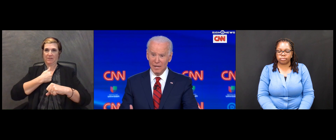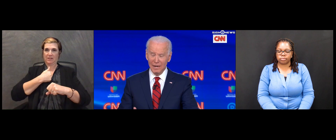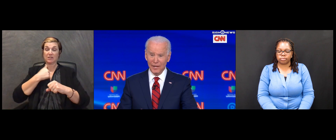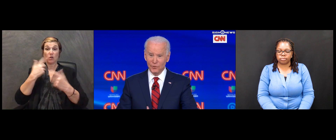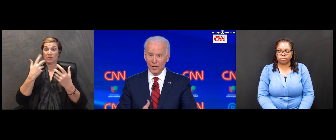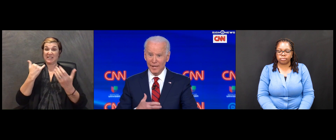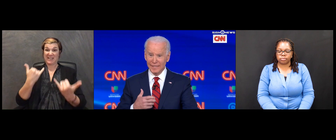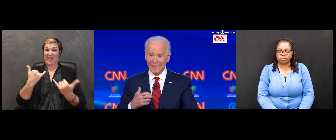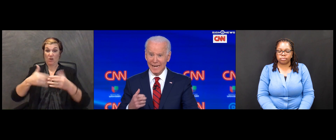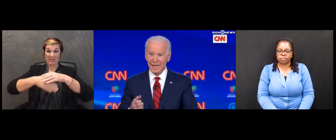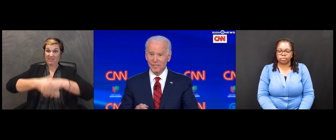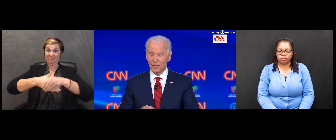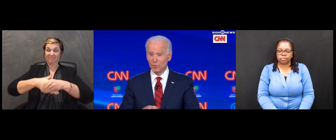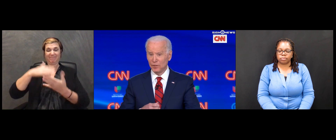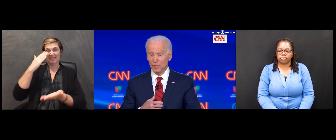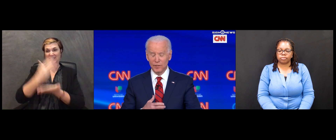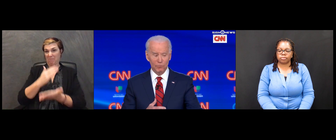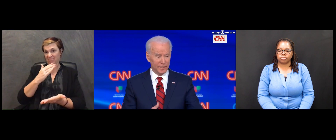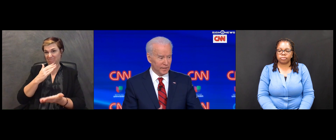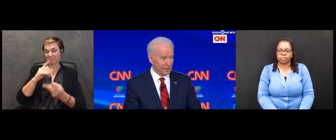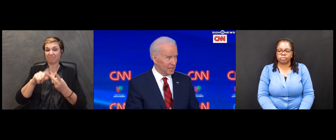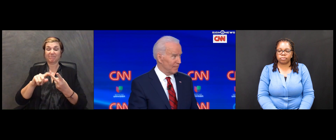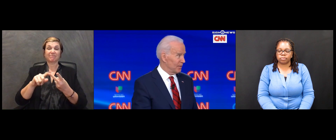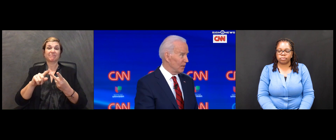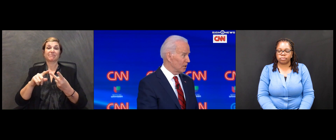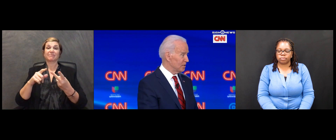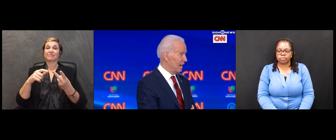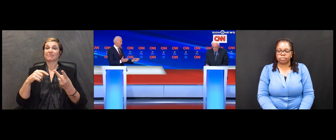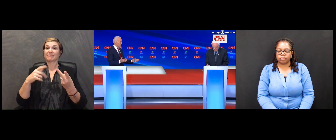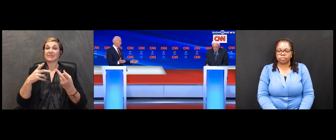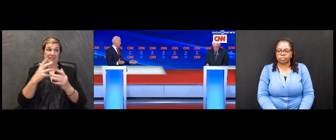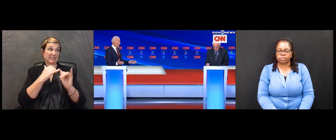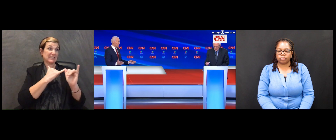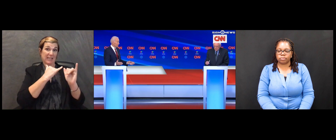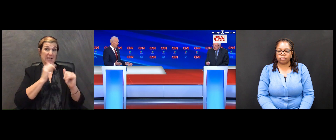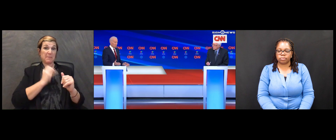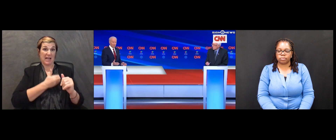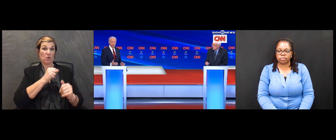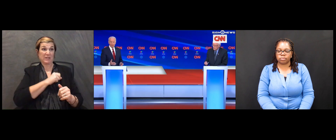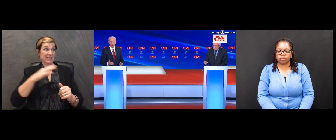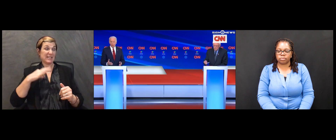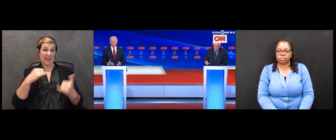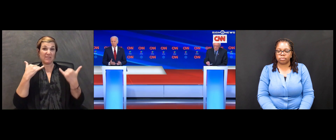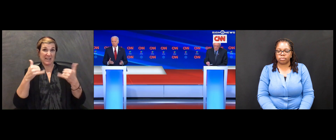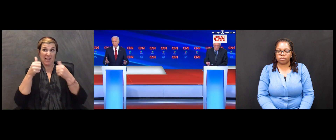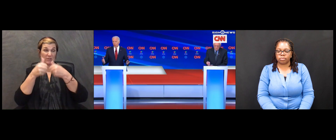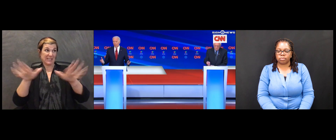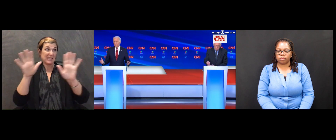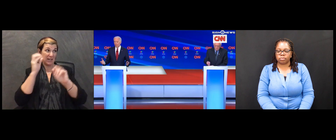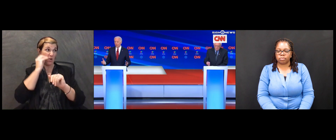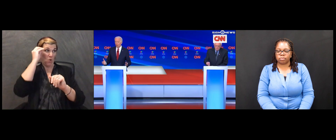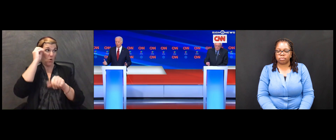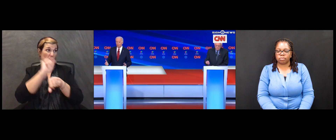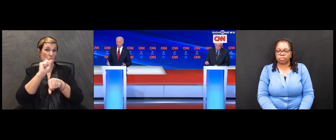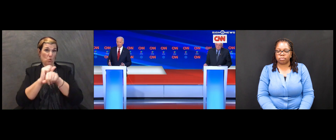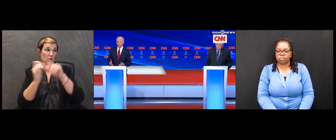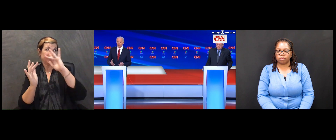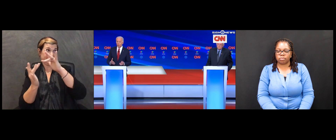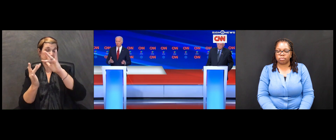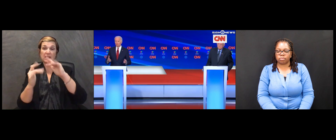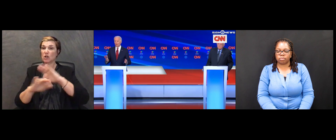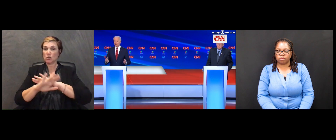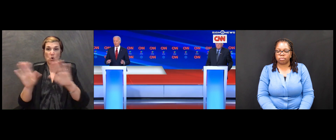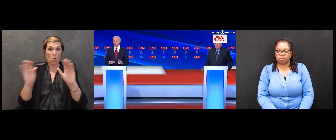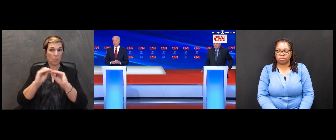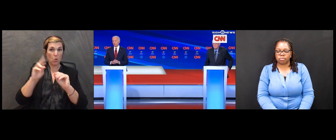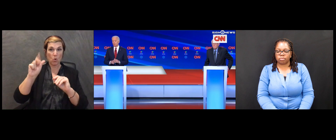longer. I do not engage. We did the same thing. Our staff is all working from home. We are not doing rallies any longer. We're doing